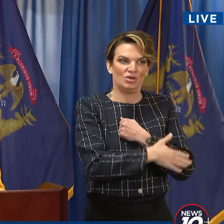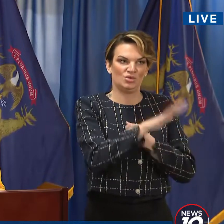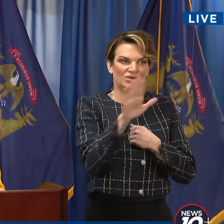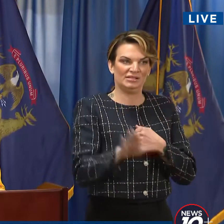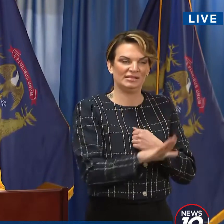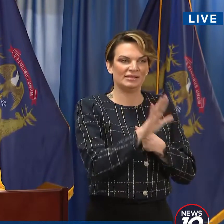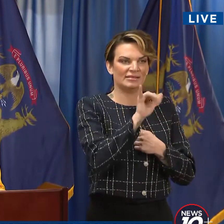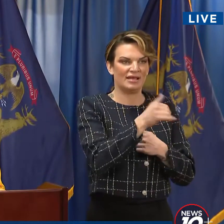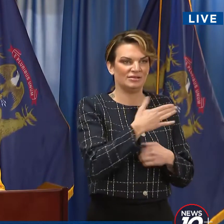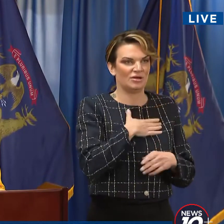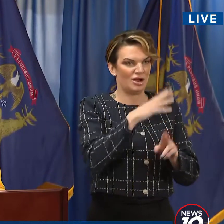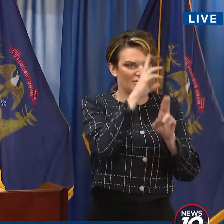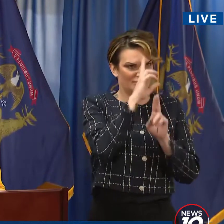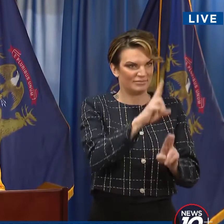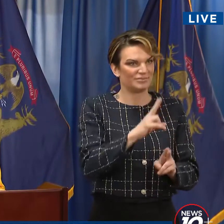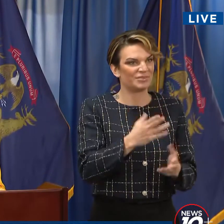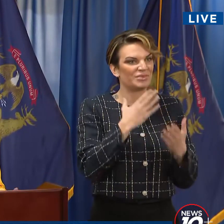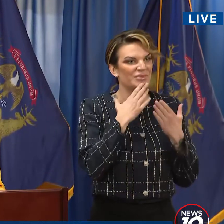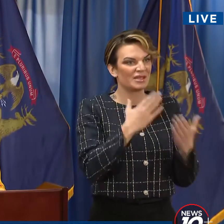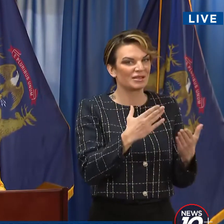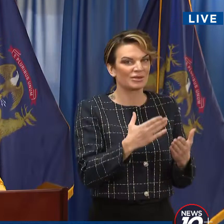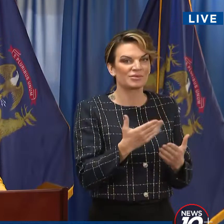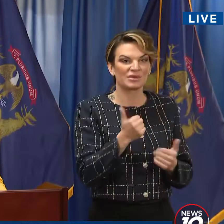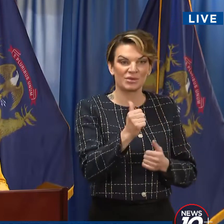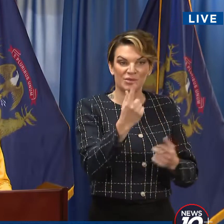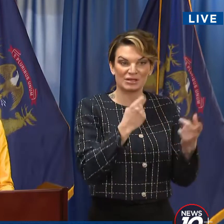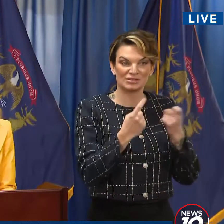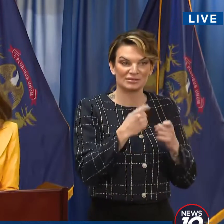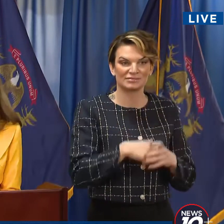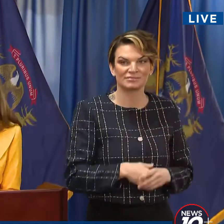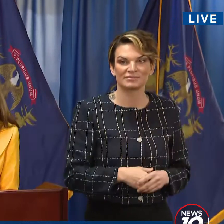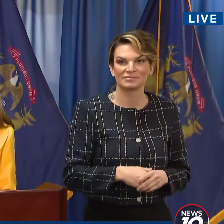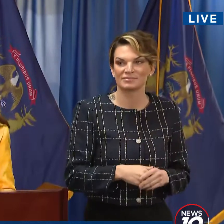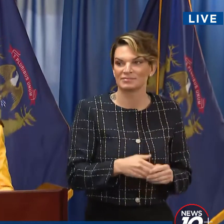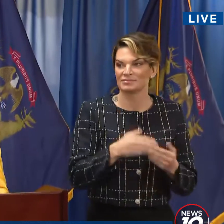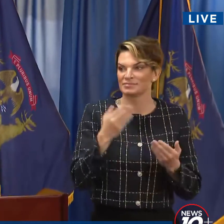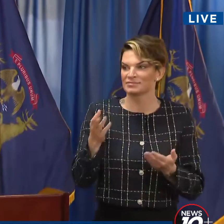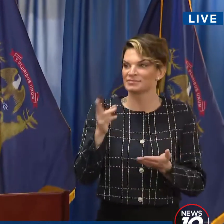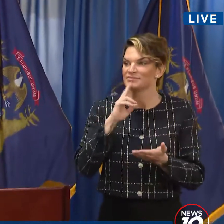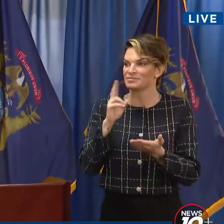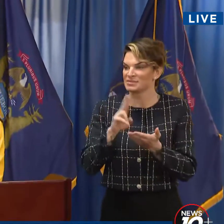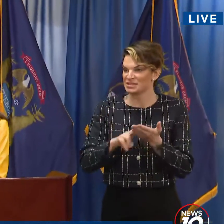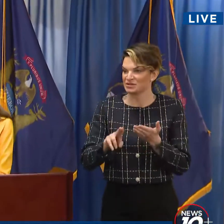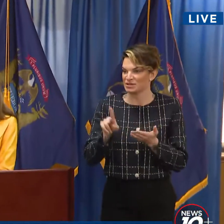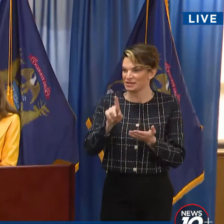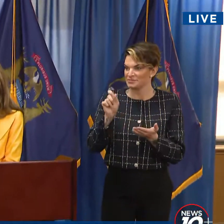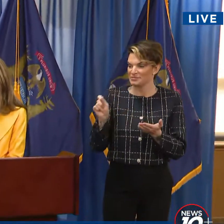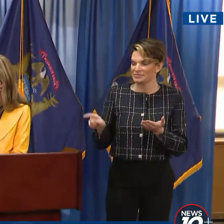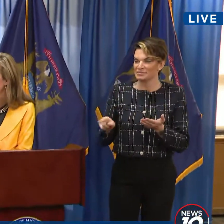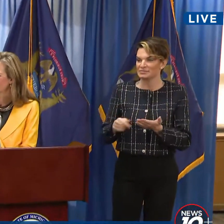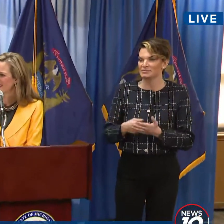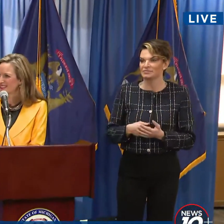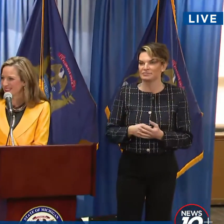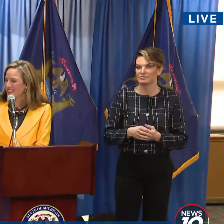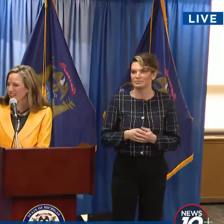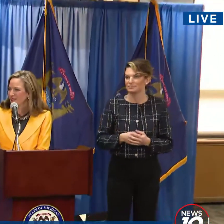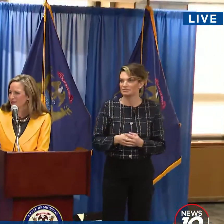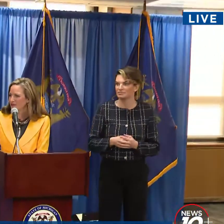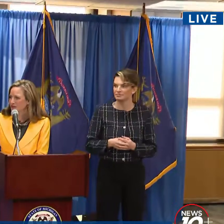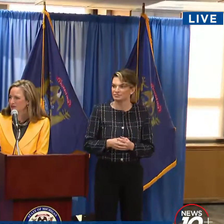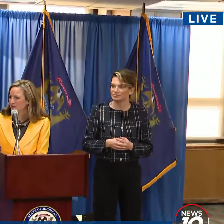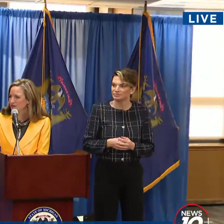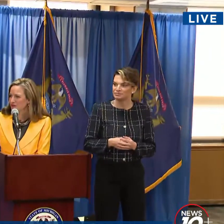as a democracy. Thanks. And with that, I'm happy to take some questions. Secretary Benson, Yeah. I know you were looking very front Yeah.